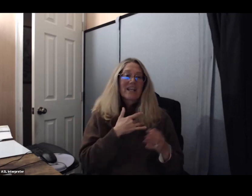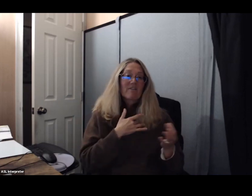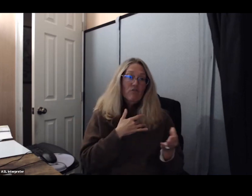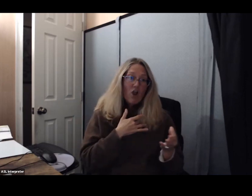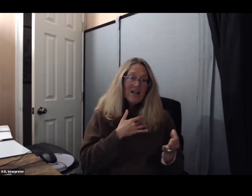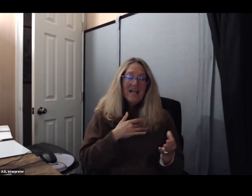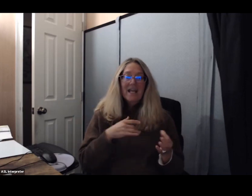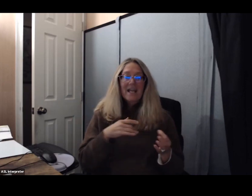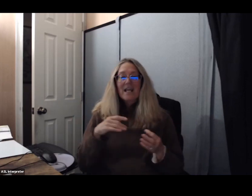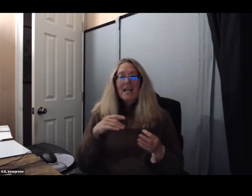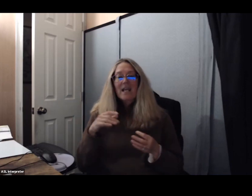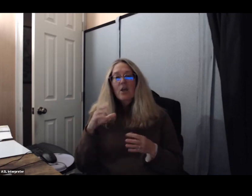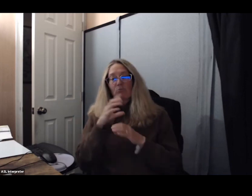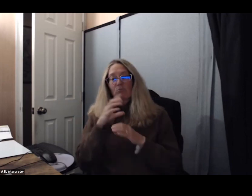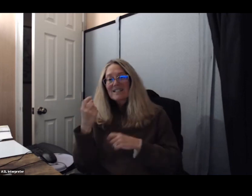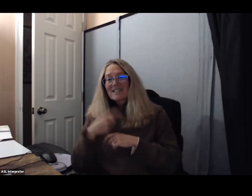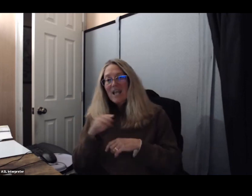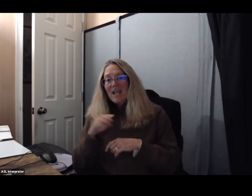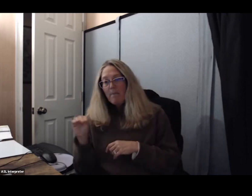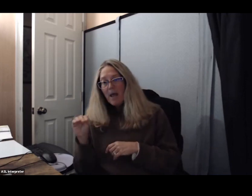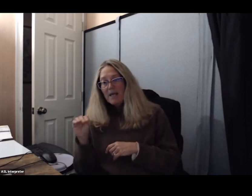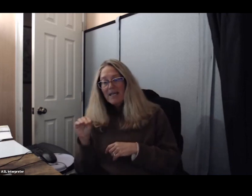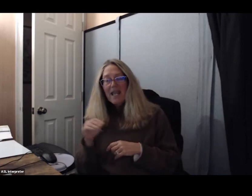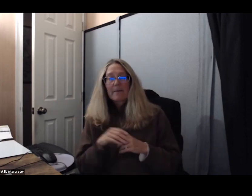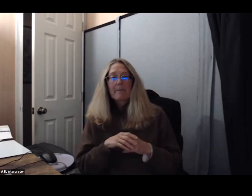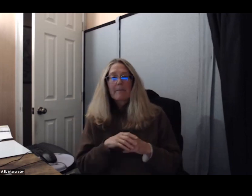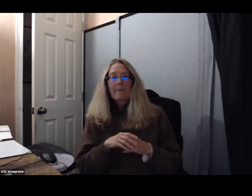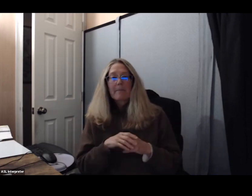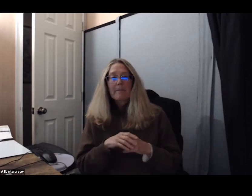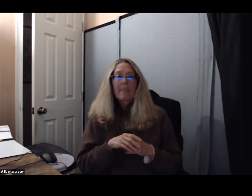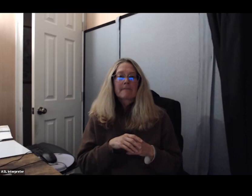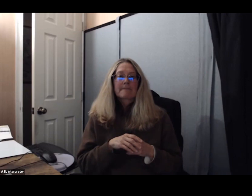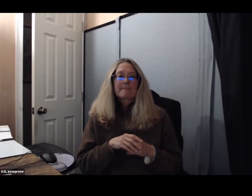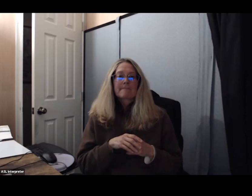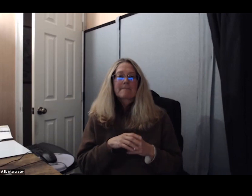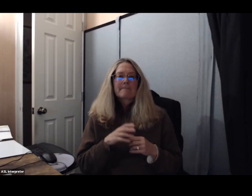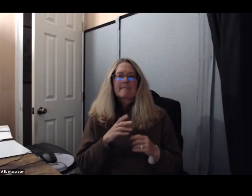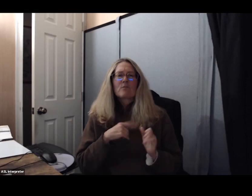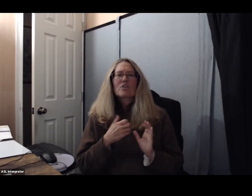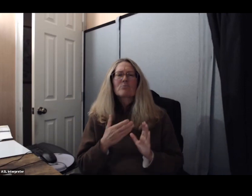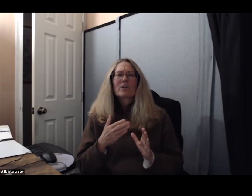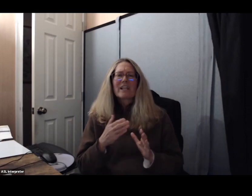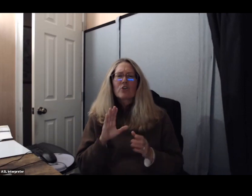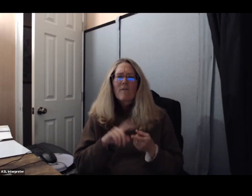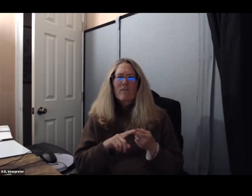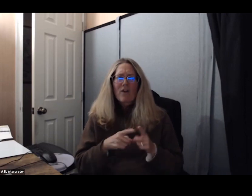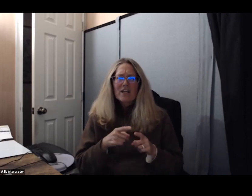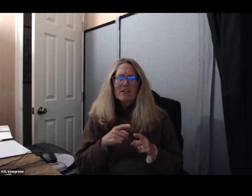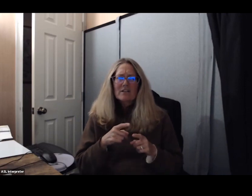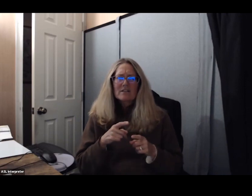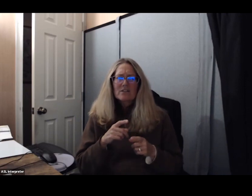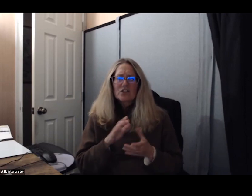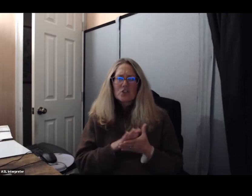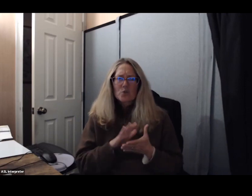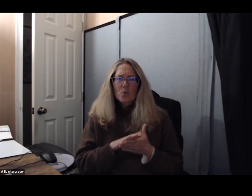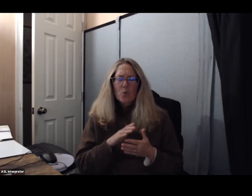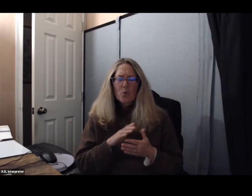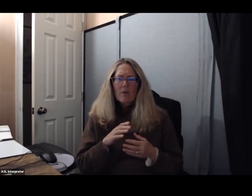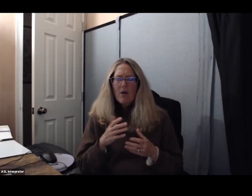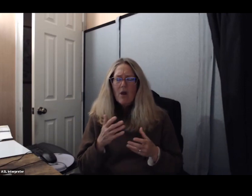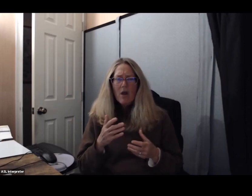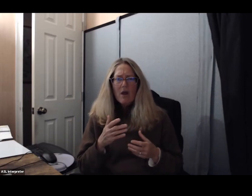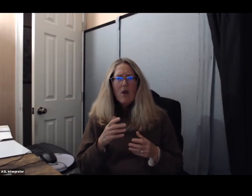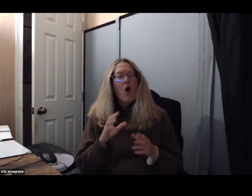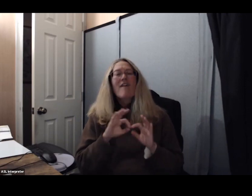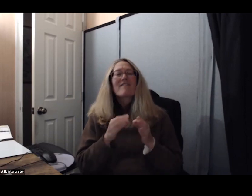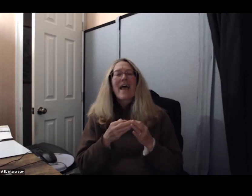Monday. Okay. Can you just elaborate on Take Your Family to School Week? What does that look like? It said 21st, 28th. Are we doing that?